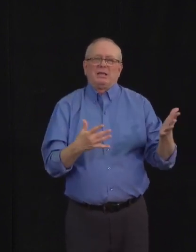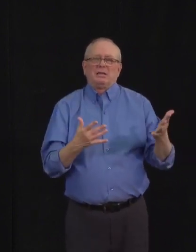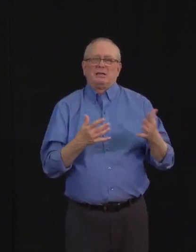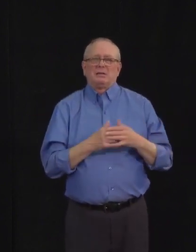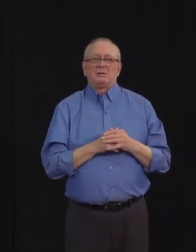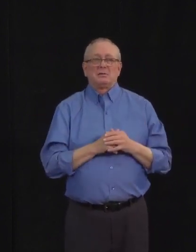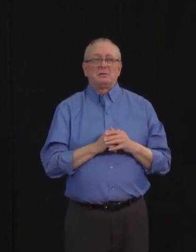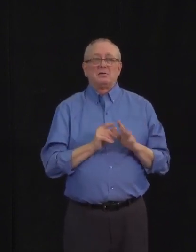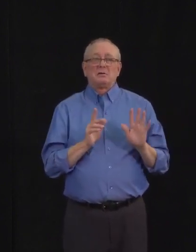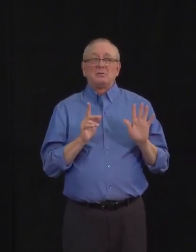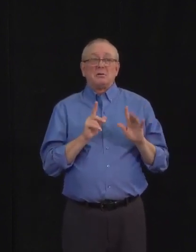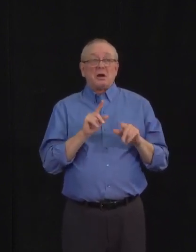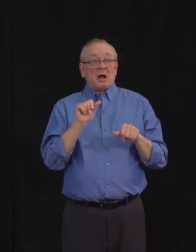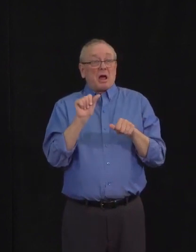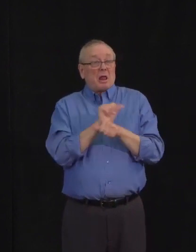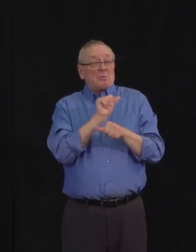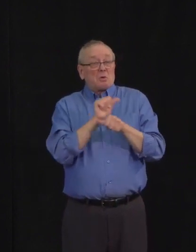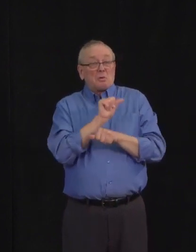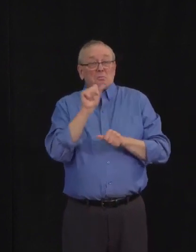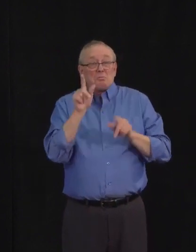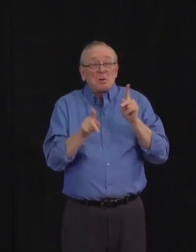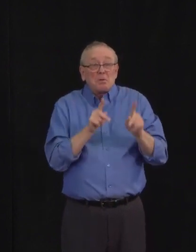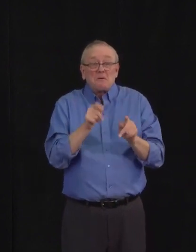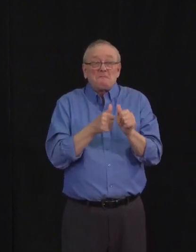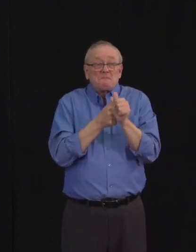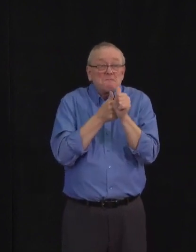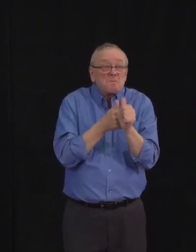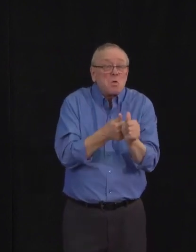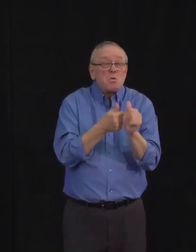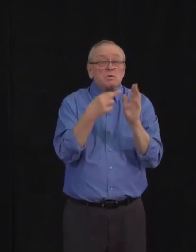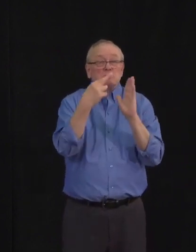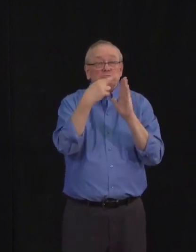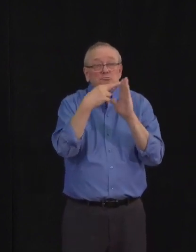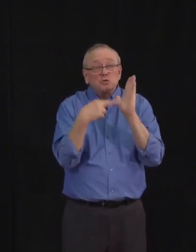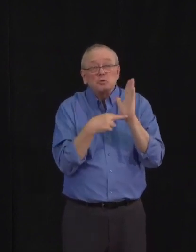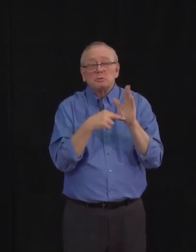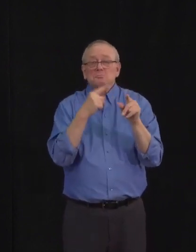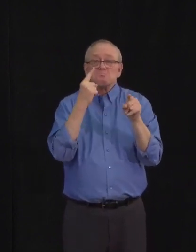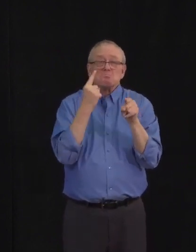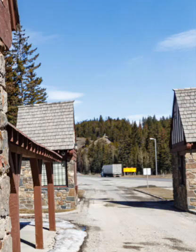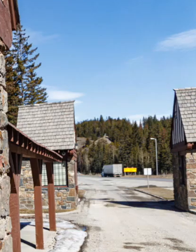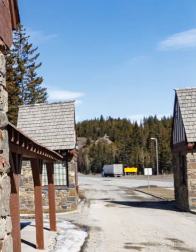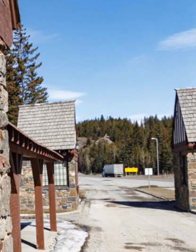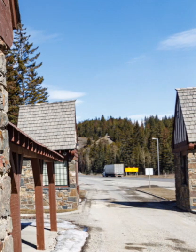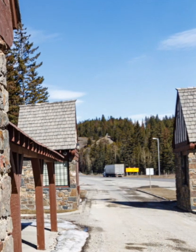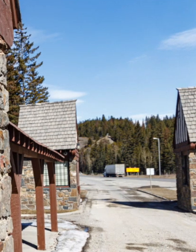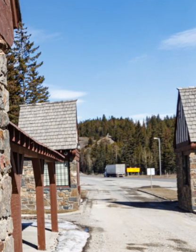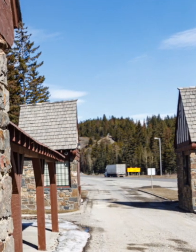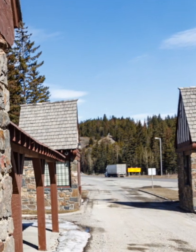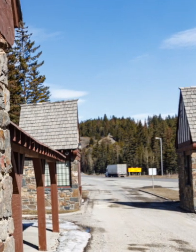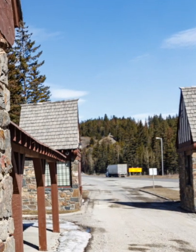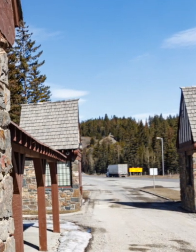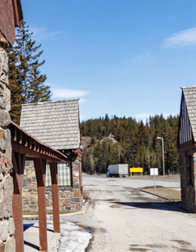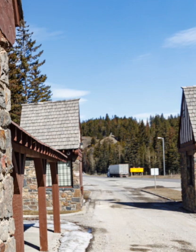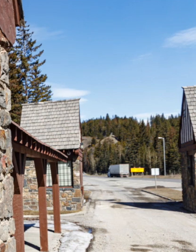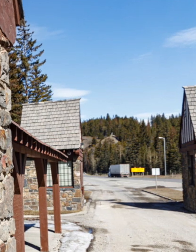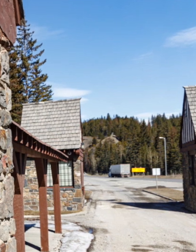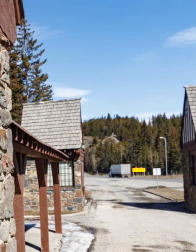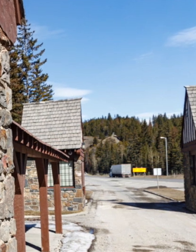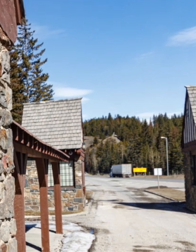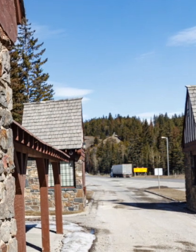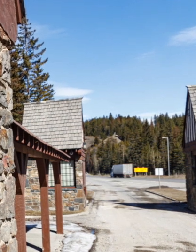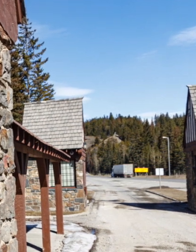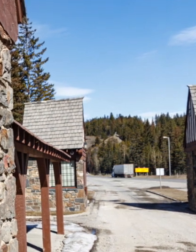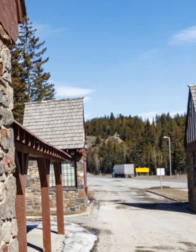staying distant from each other and keeping that number lower than one to two. What we've also seen is that in certain places